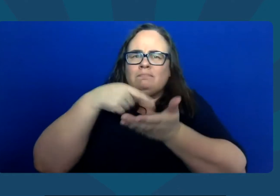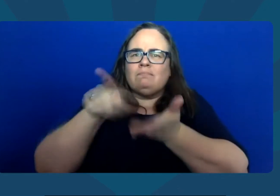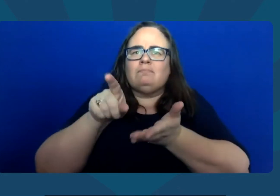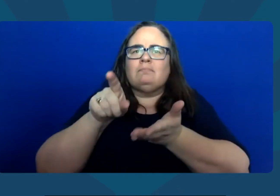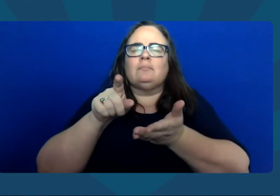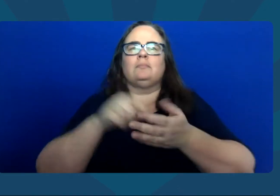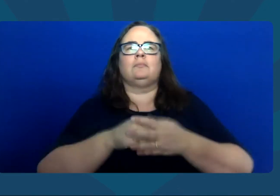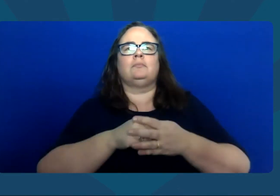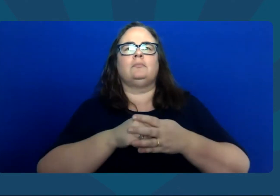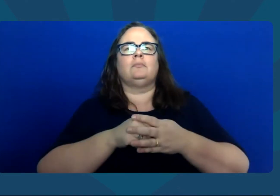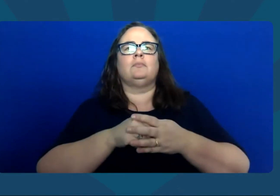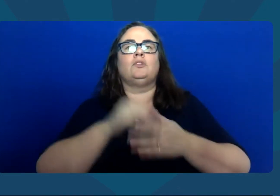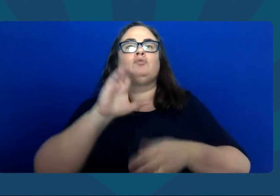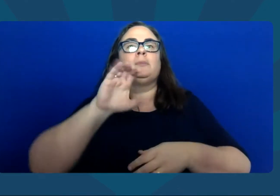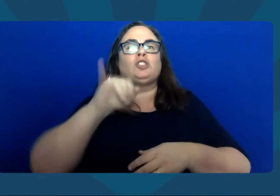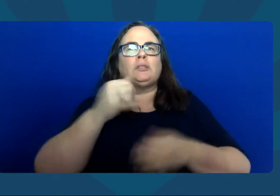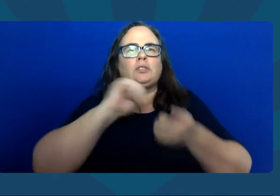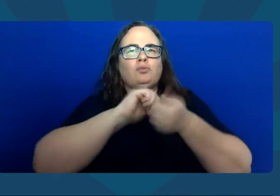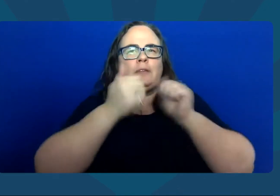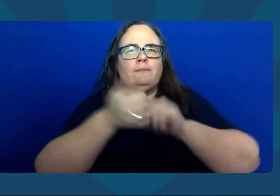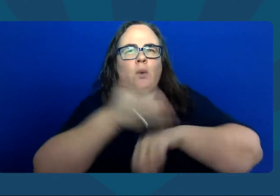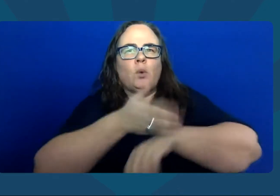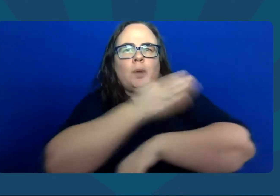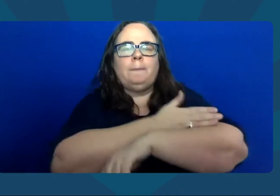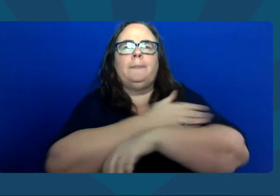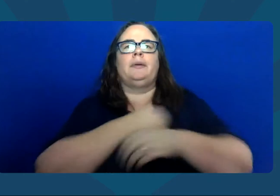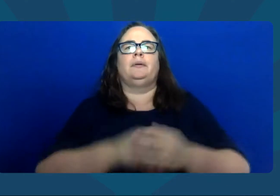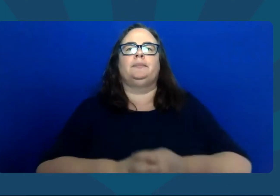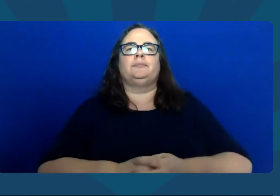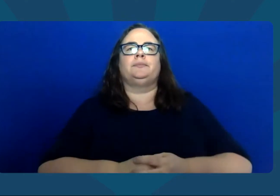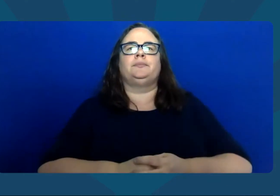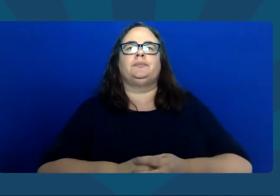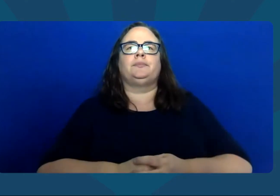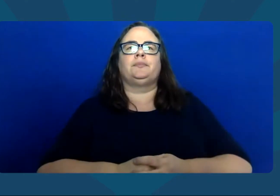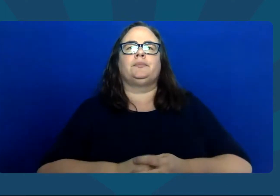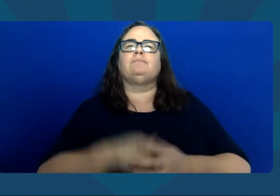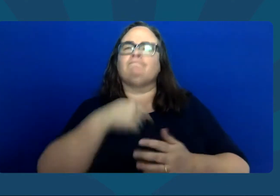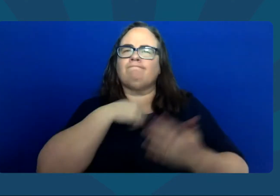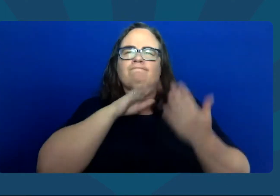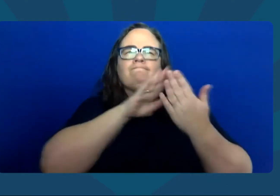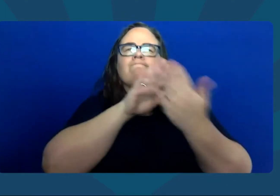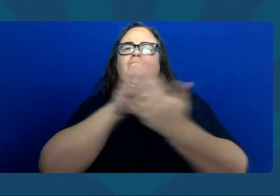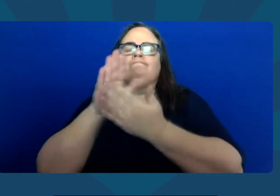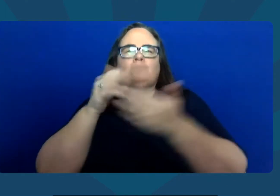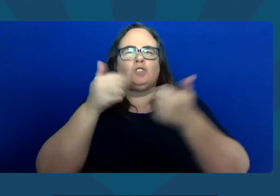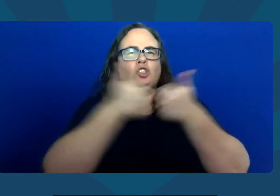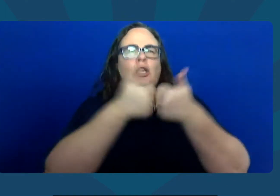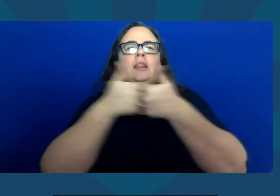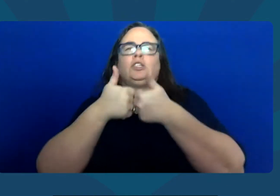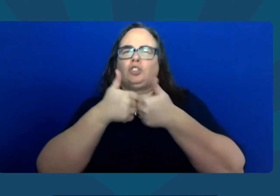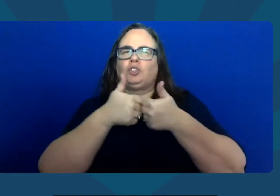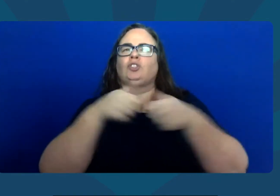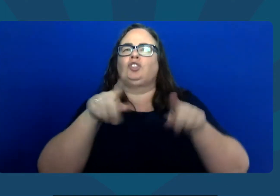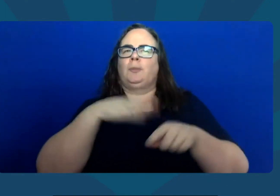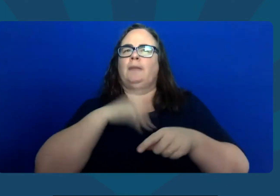care, good paying jobs, and real criminal justice reform. I have faced